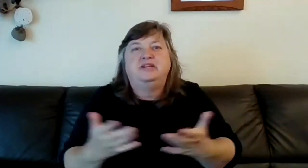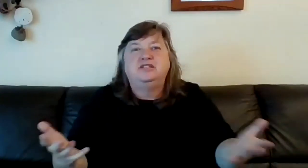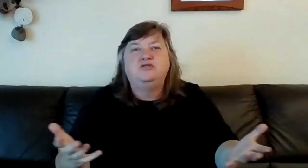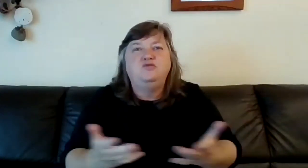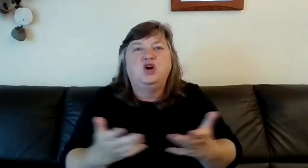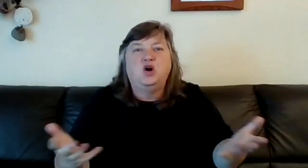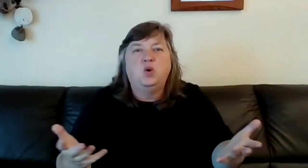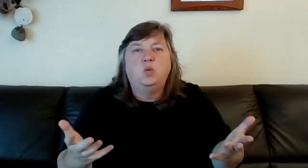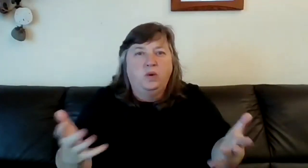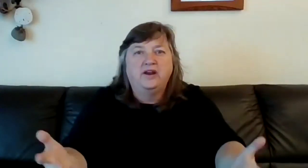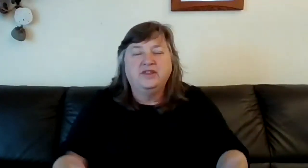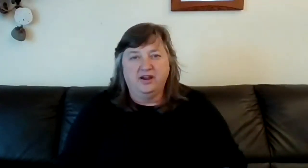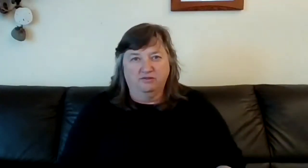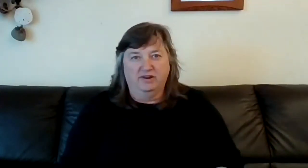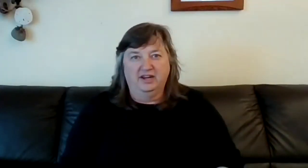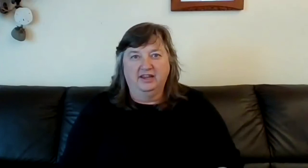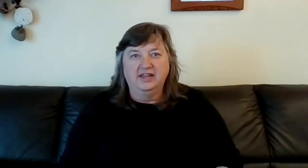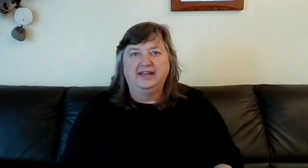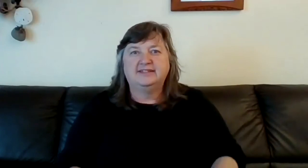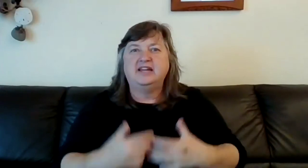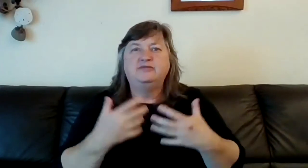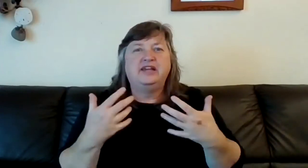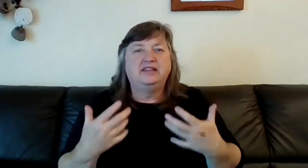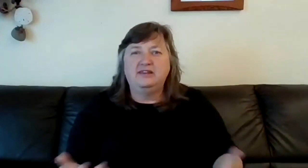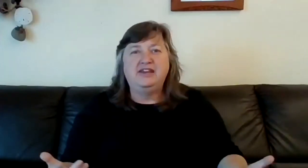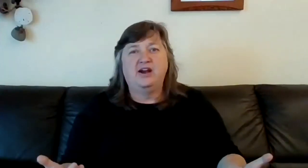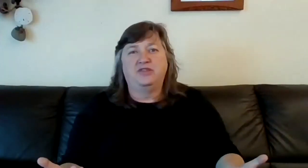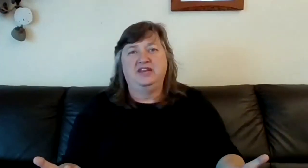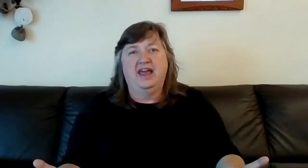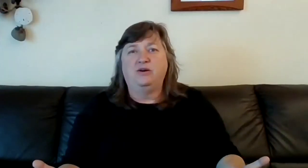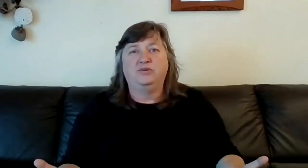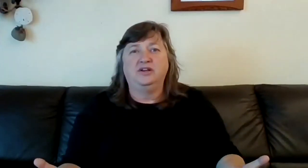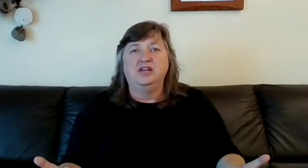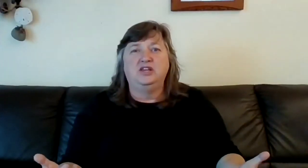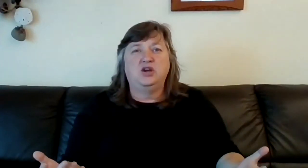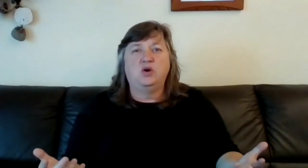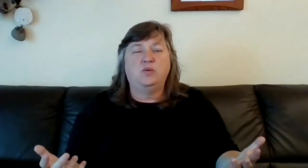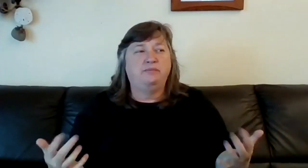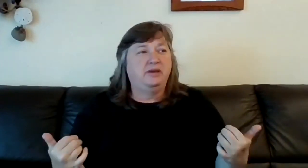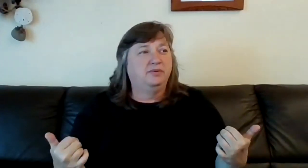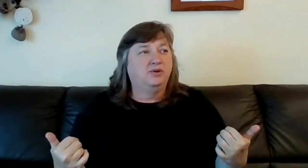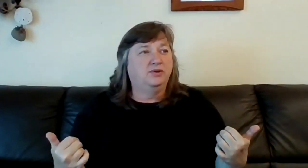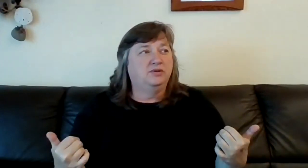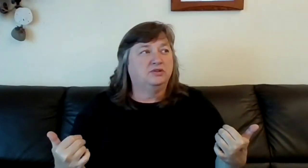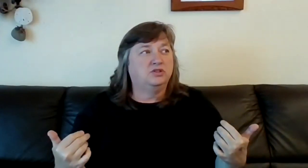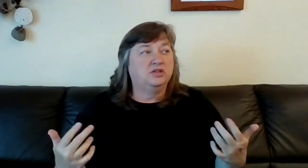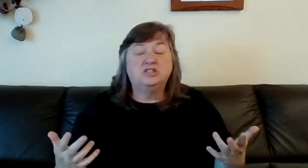until you know where they are running. It's kind of like leaving out the noun. You know, when people, or just